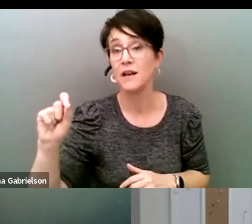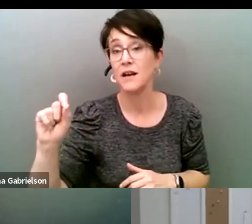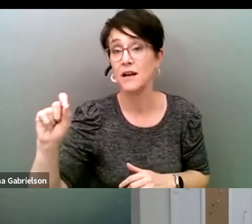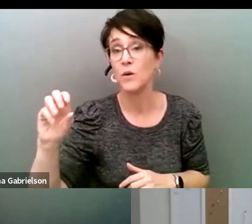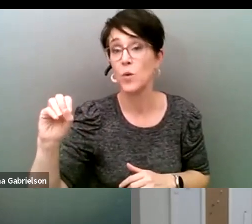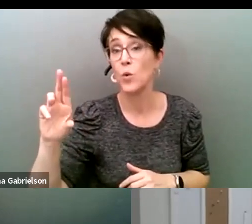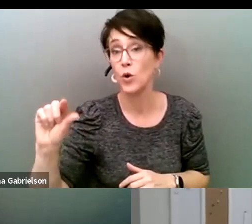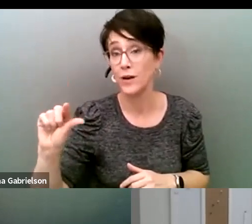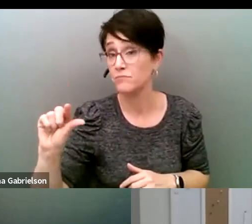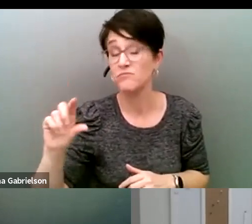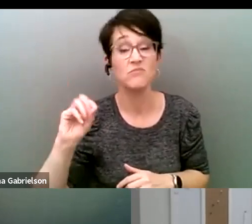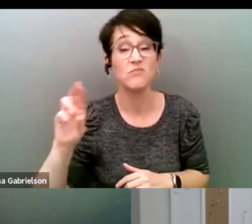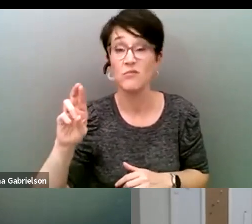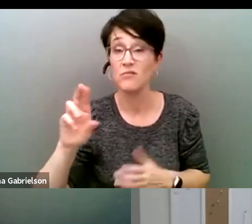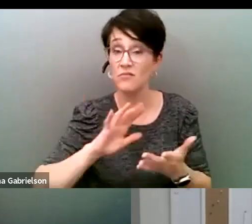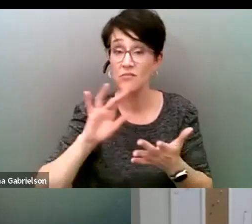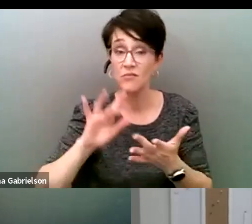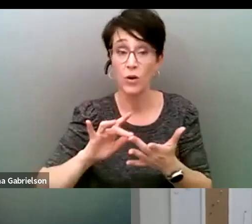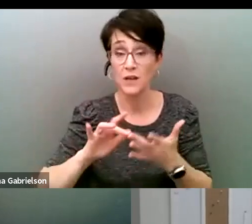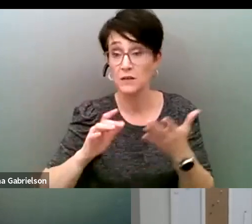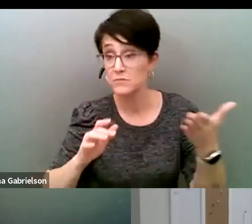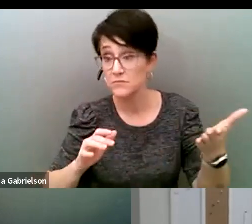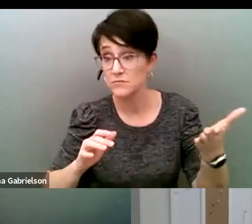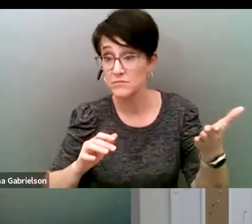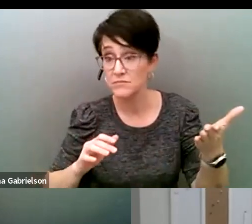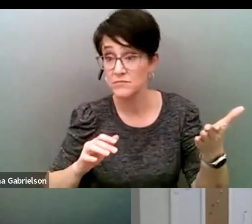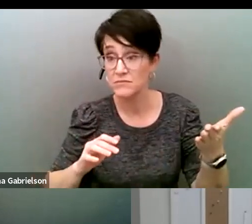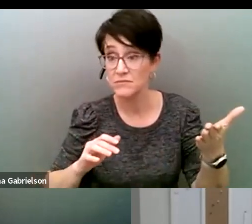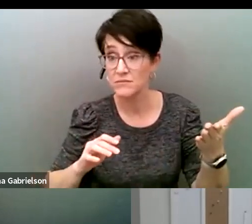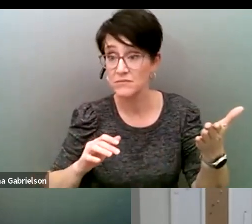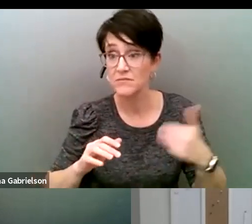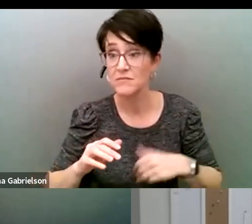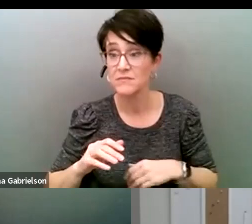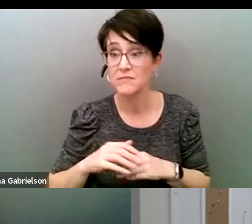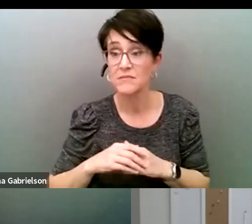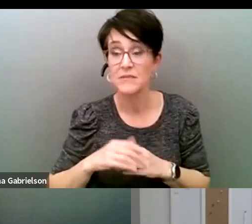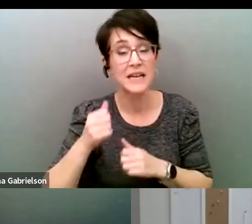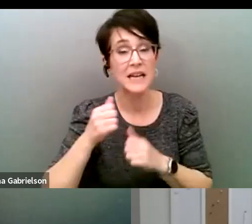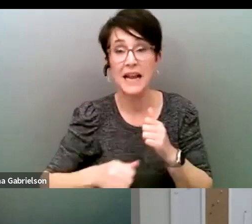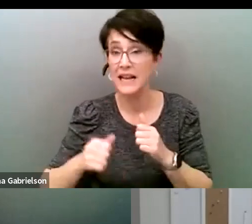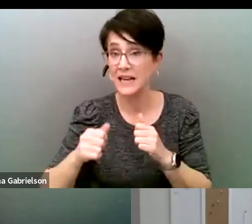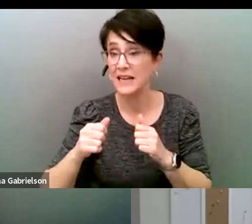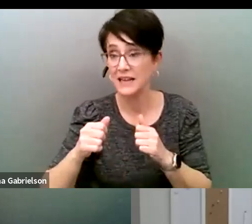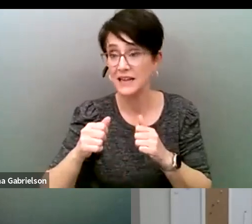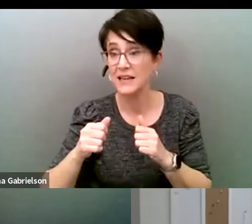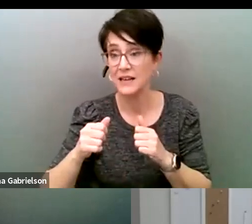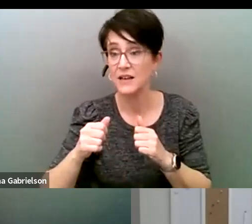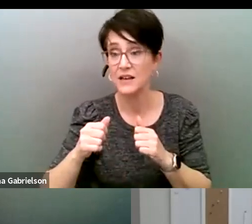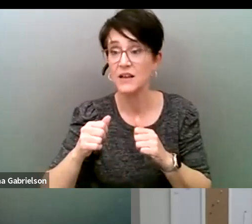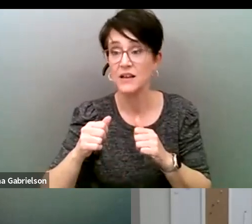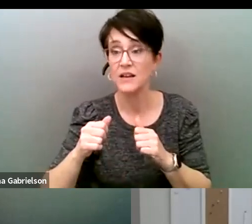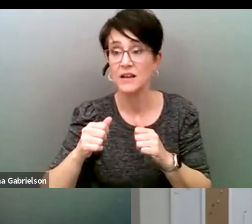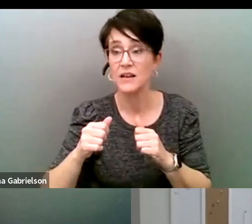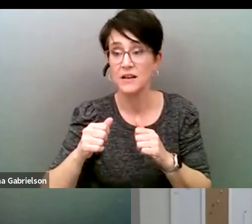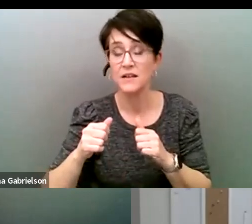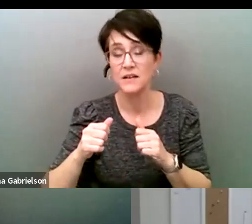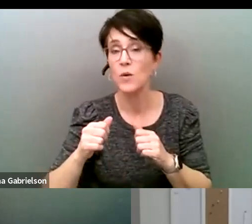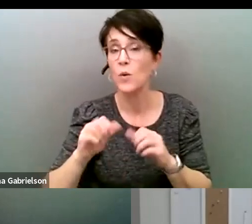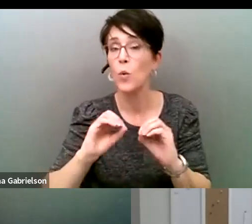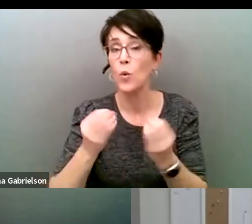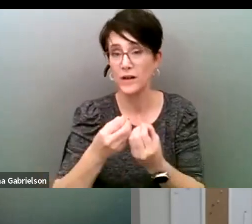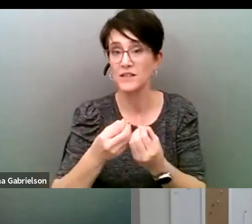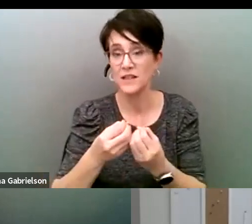Kathy@nesilc.org, or you can contact any of the organizations that